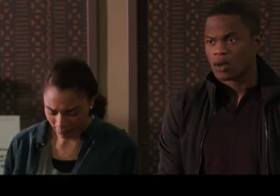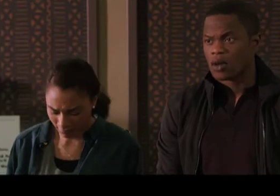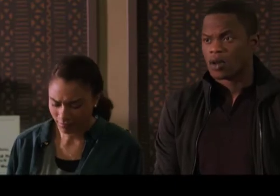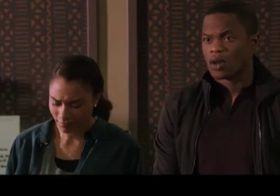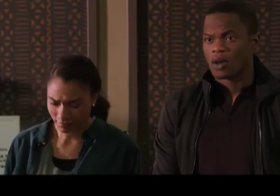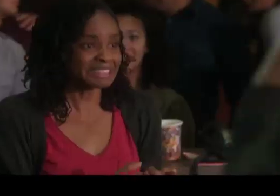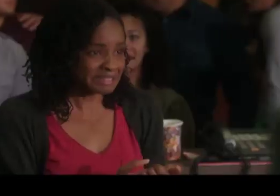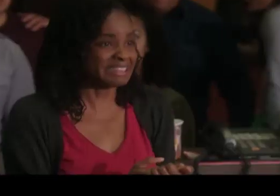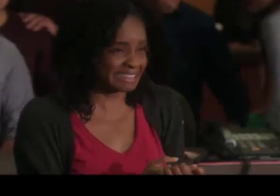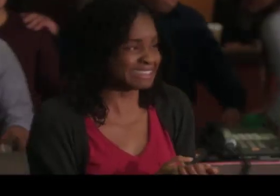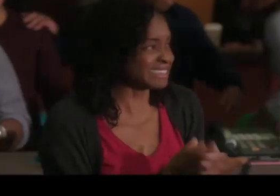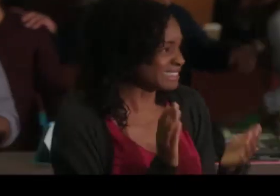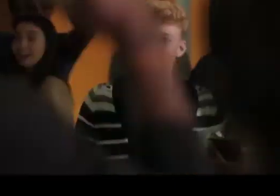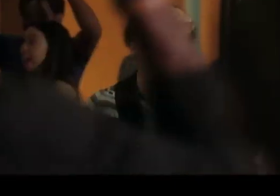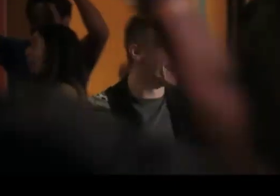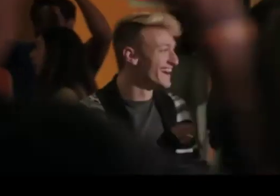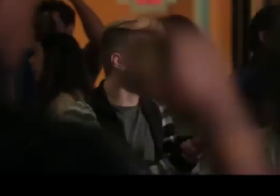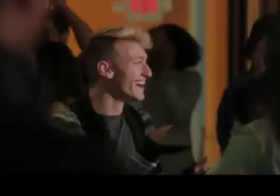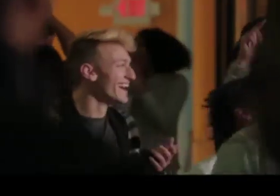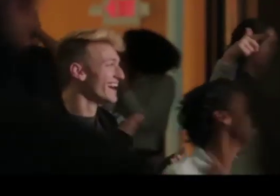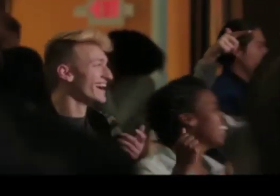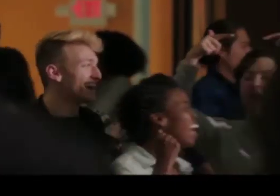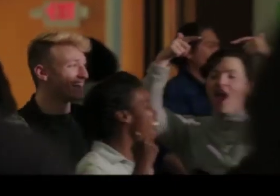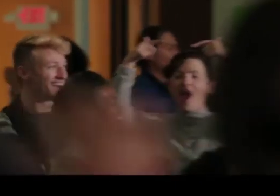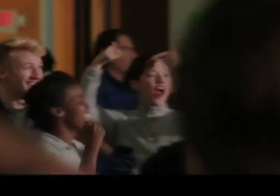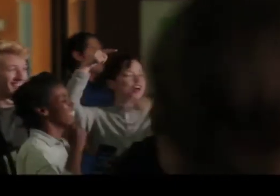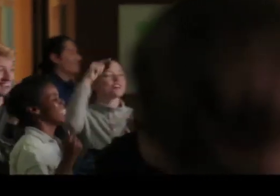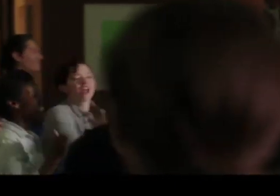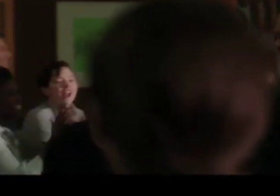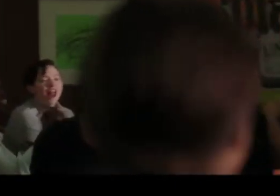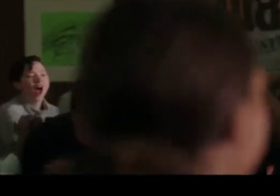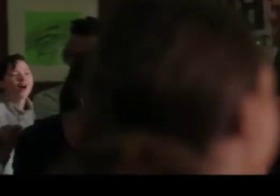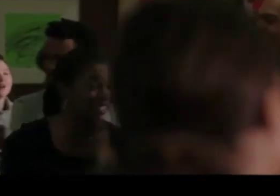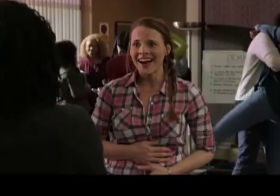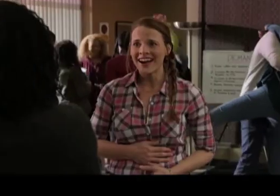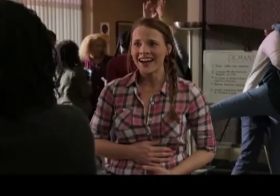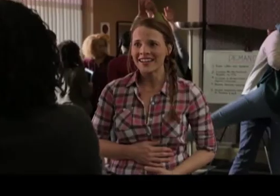right. And on